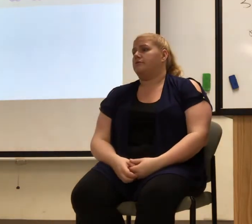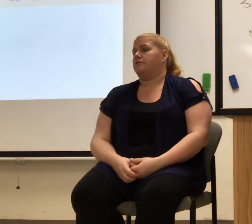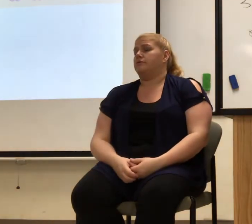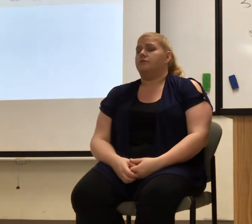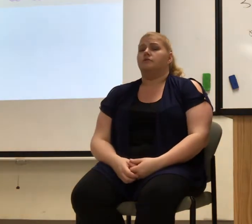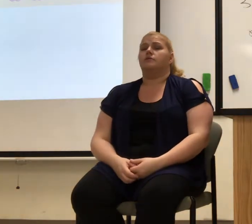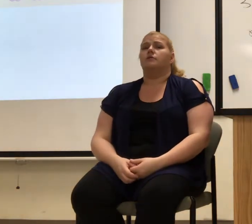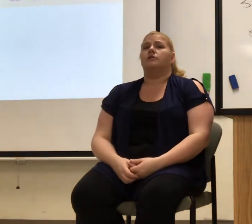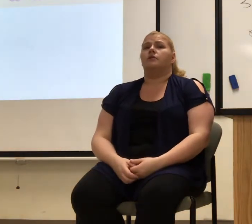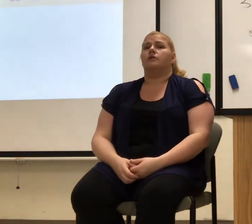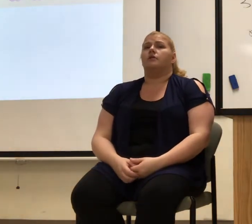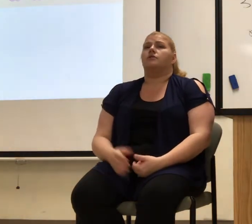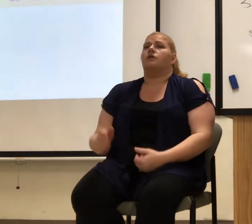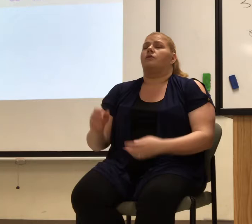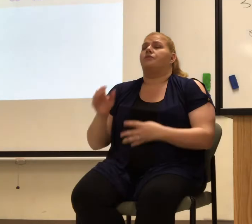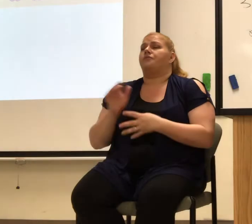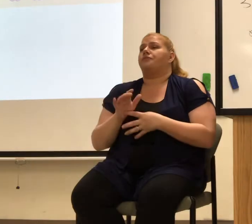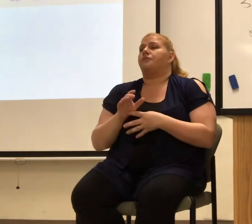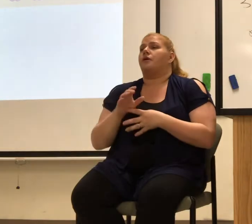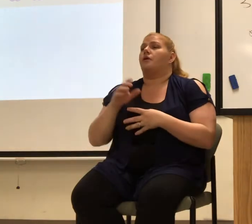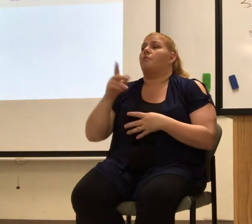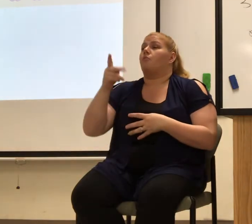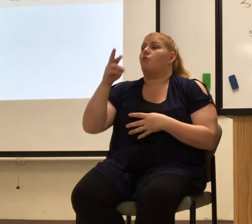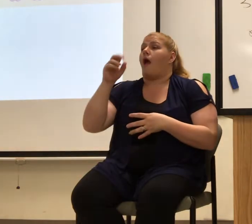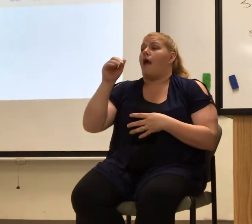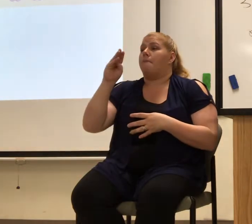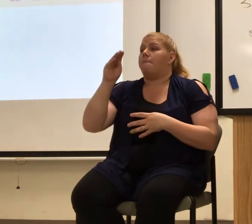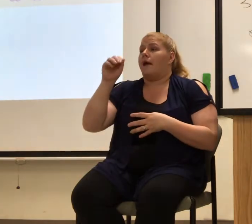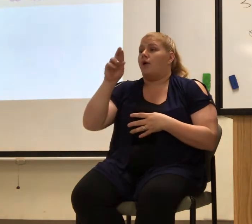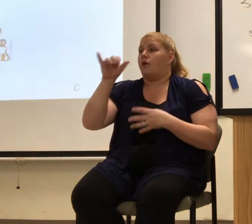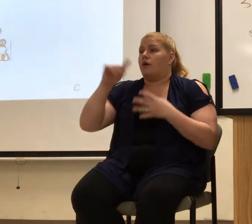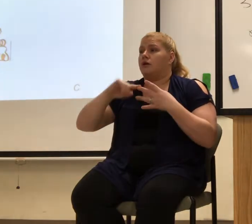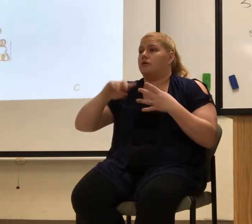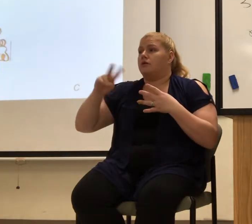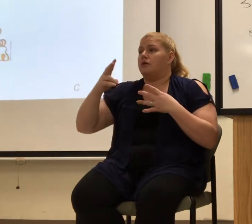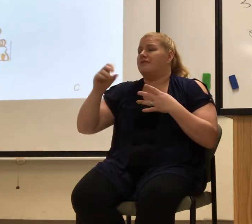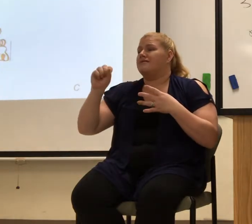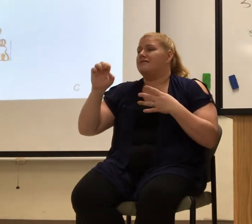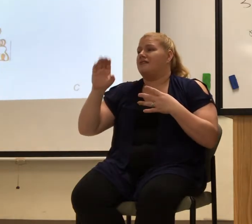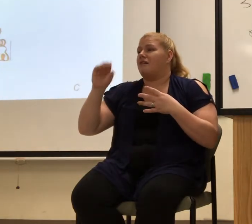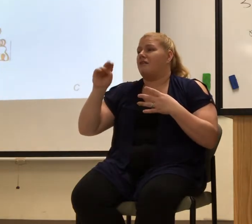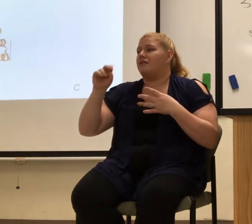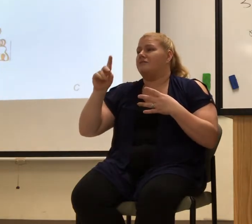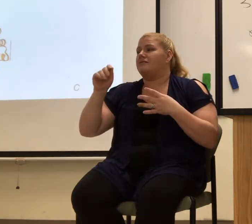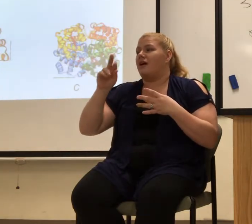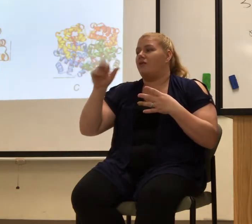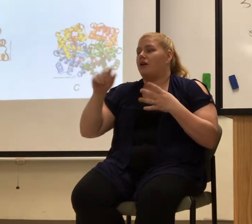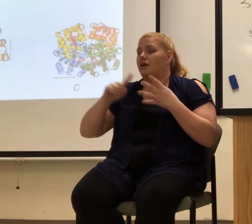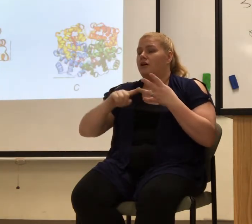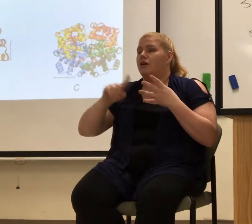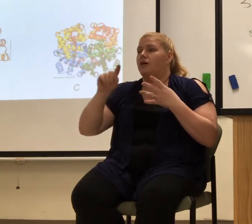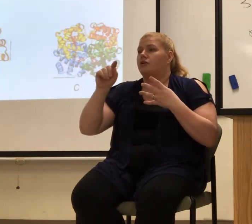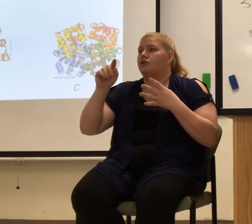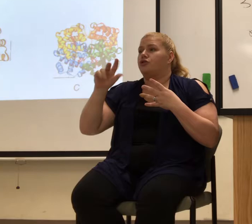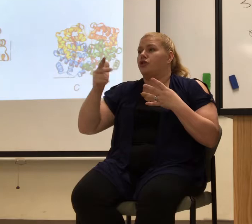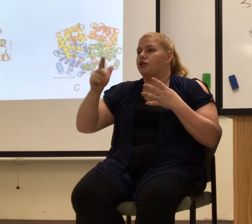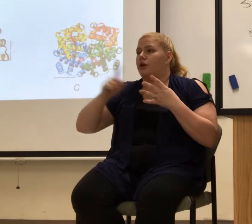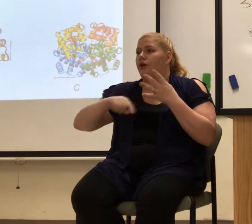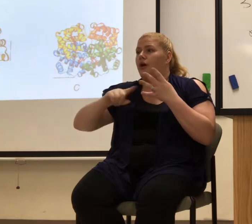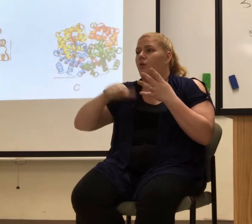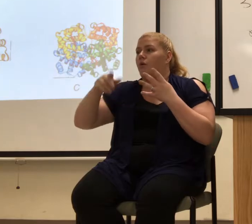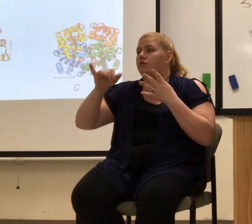Okay, primary, secondary, tertiary, quaternary. Know that. On your little half sheet, you've got some space. Squeeze